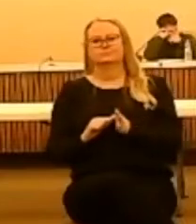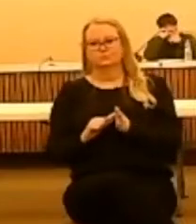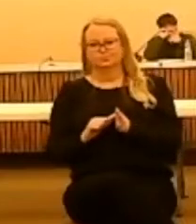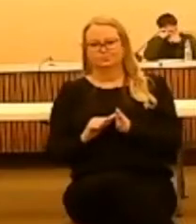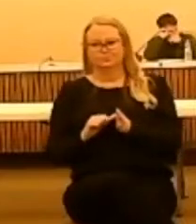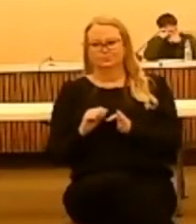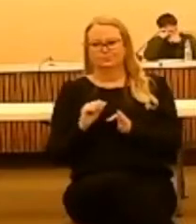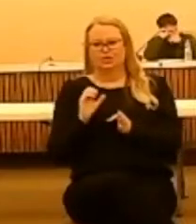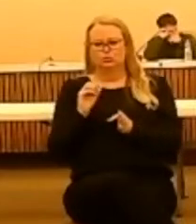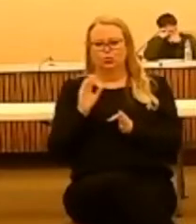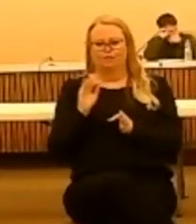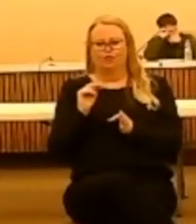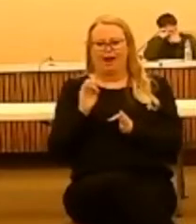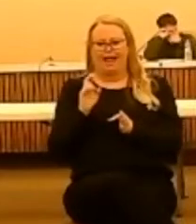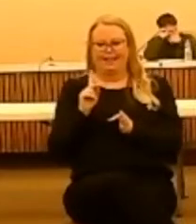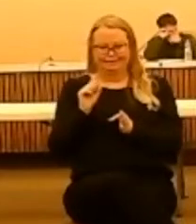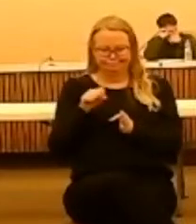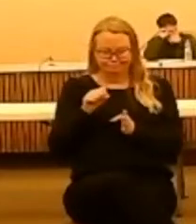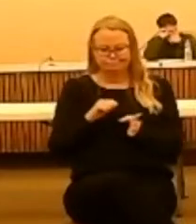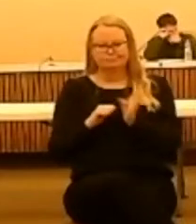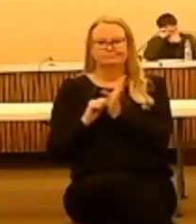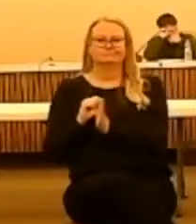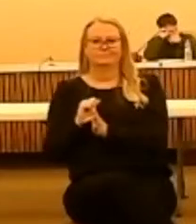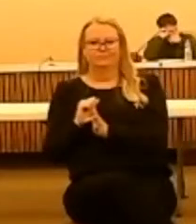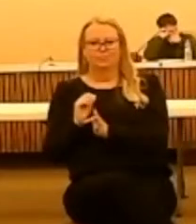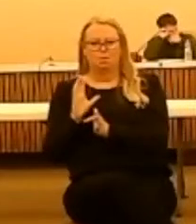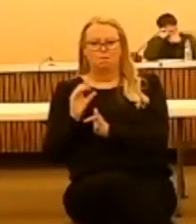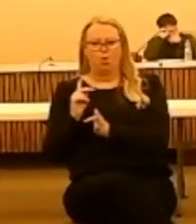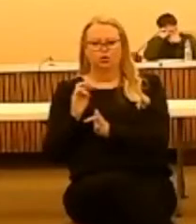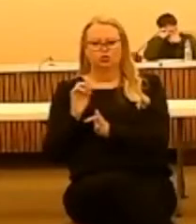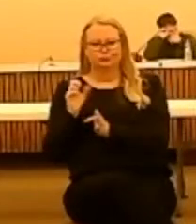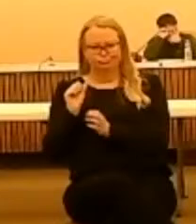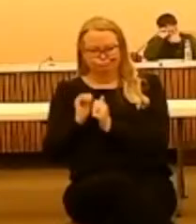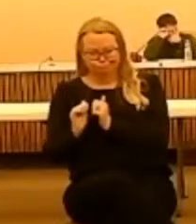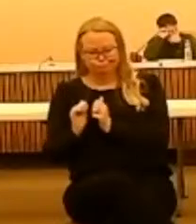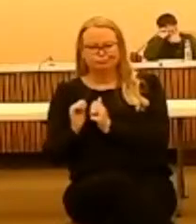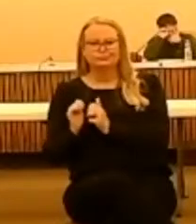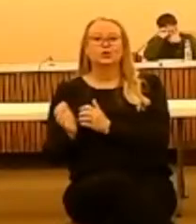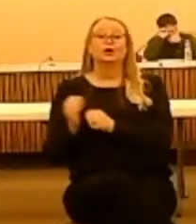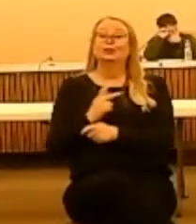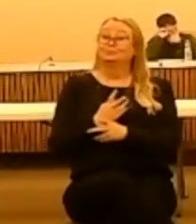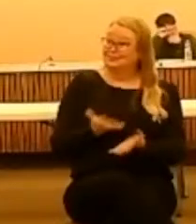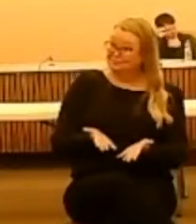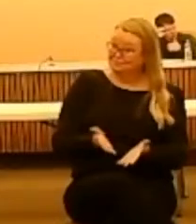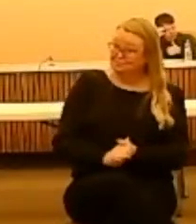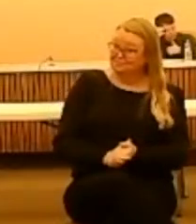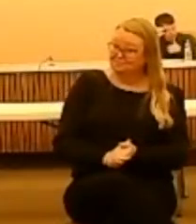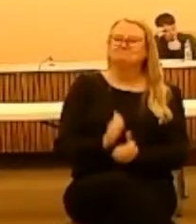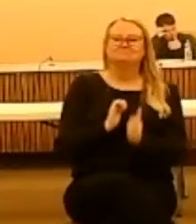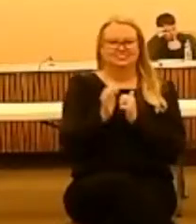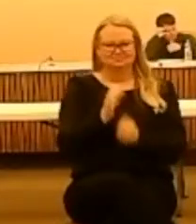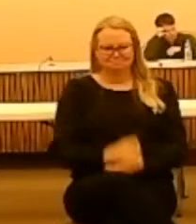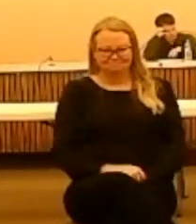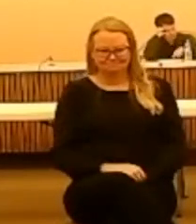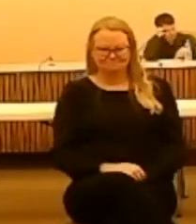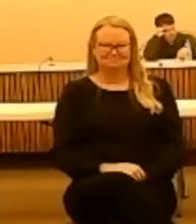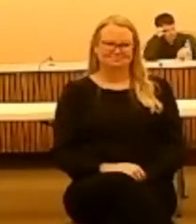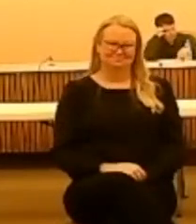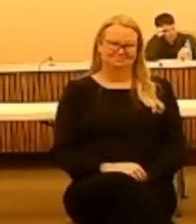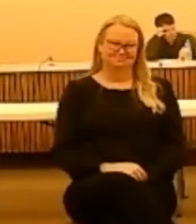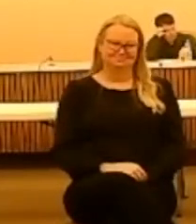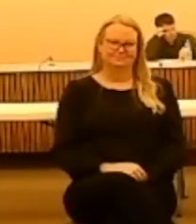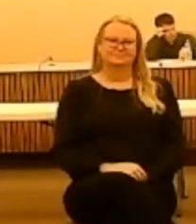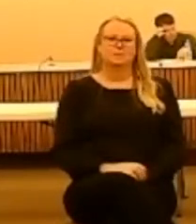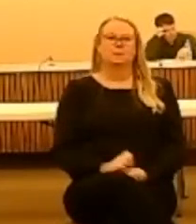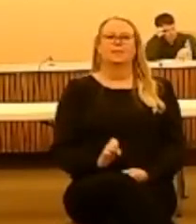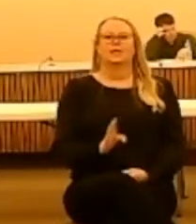Councilmember Safranek, Aye. Councilmember Bolzner, Aye. Supervisor Schultz. Aye. Fellow